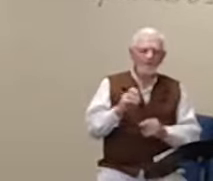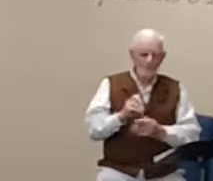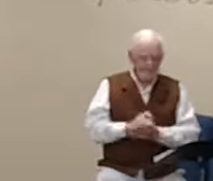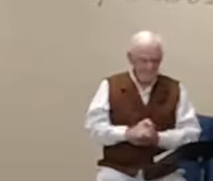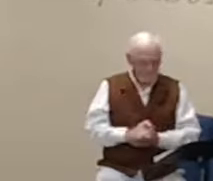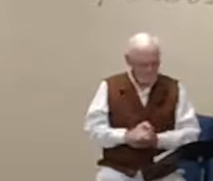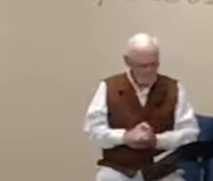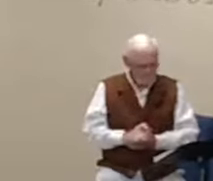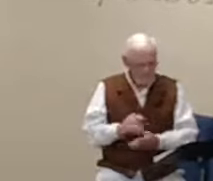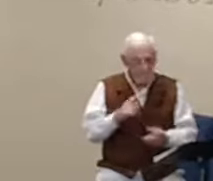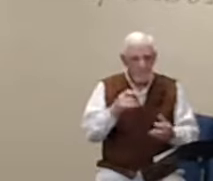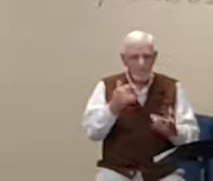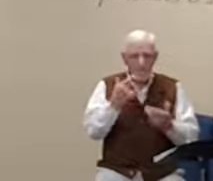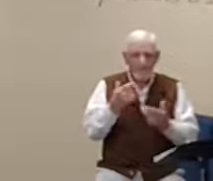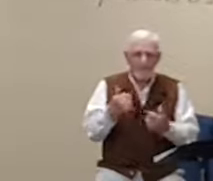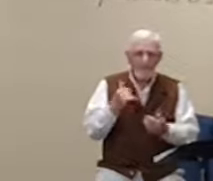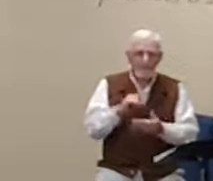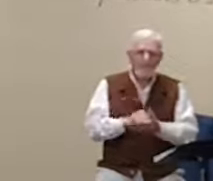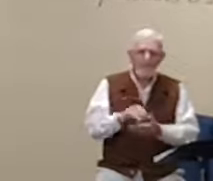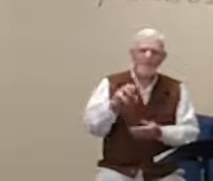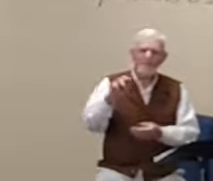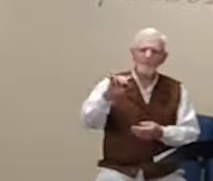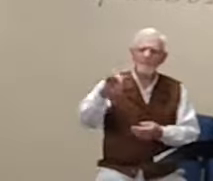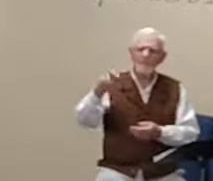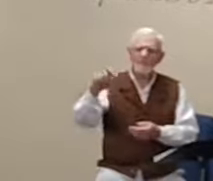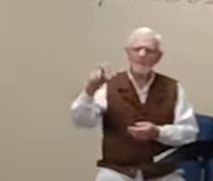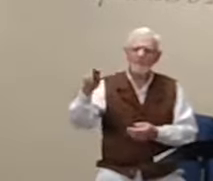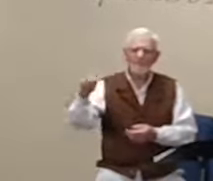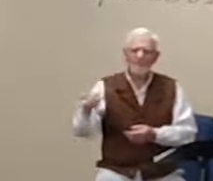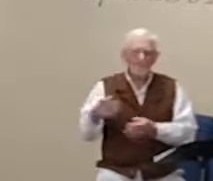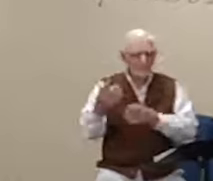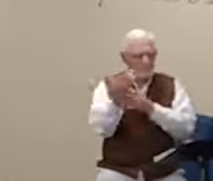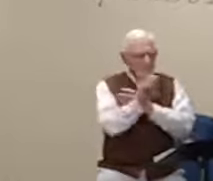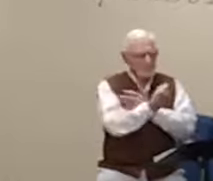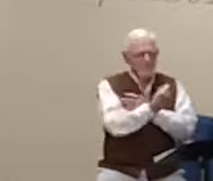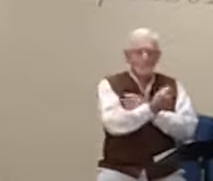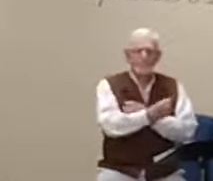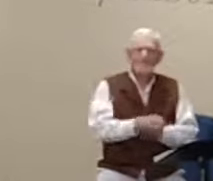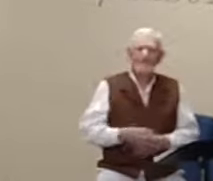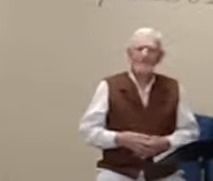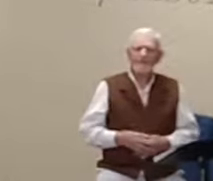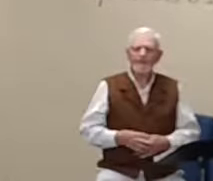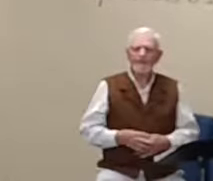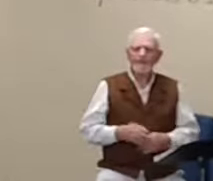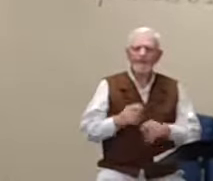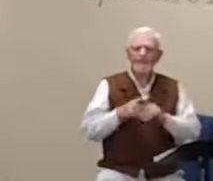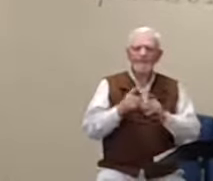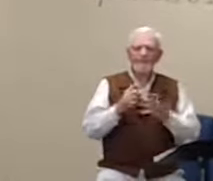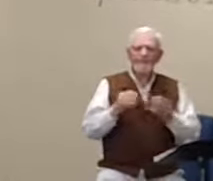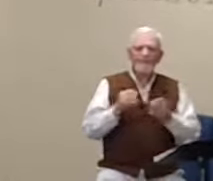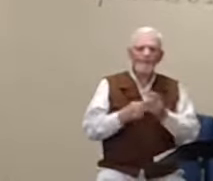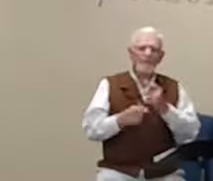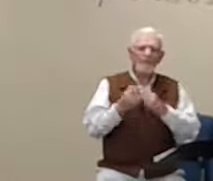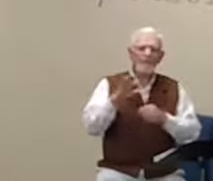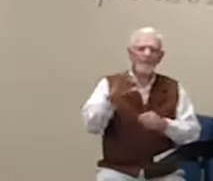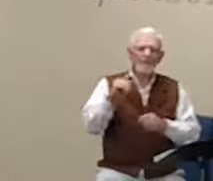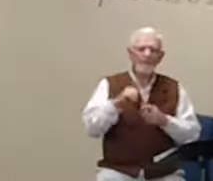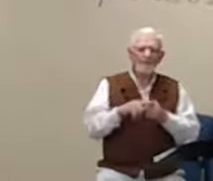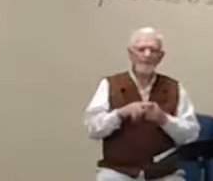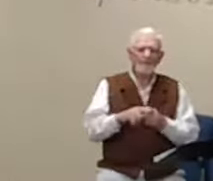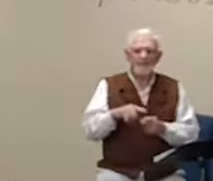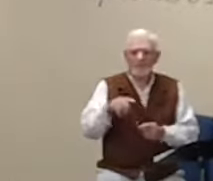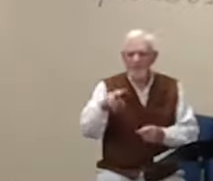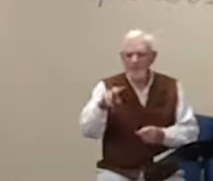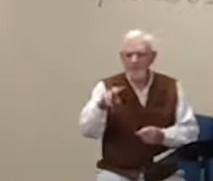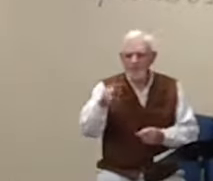then the Lord called me to be a missionary, and that's a different story. But I want to say this. When we come back to the States, I always ask the